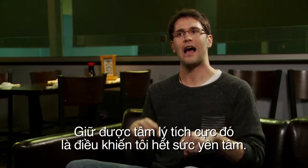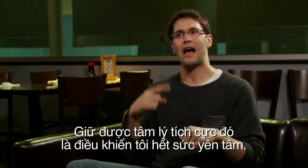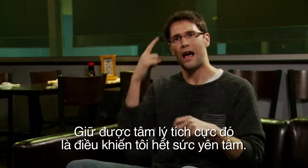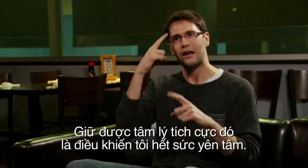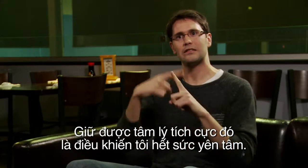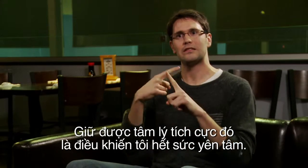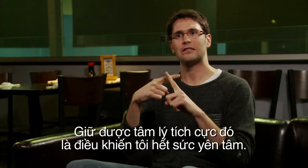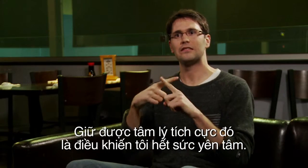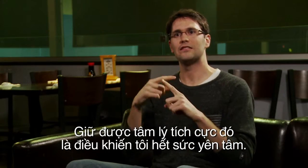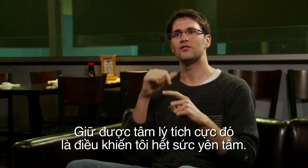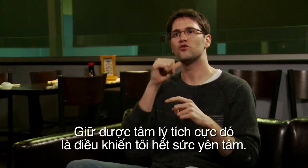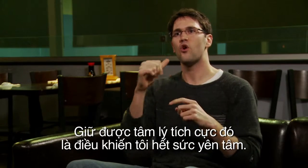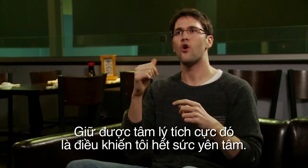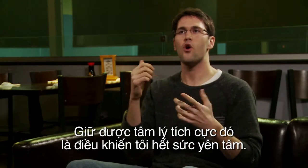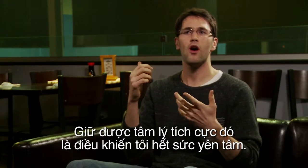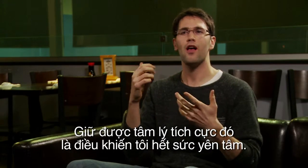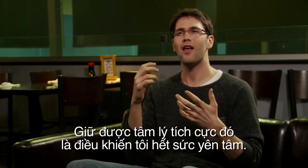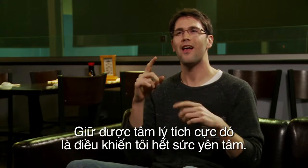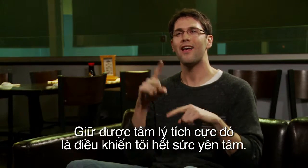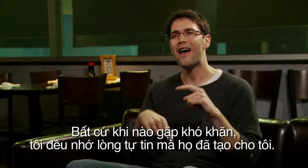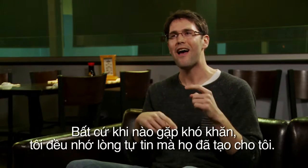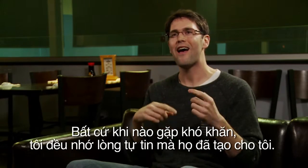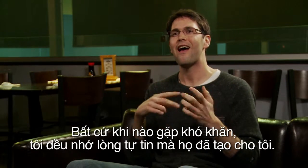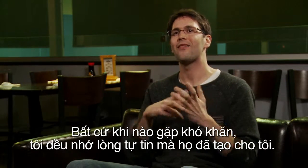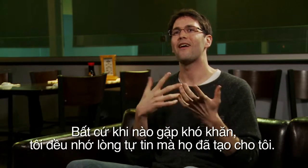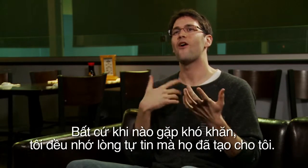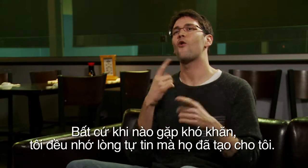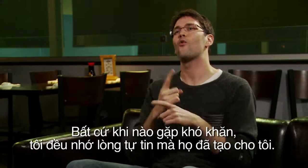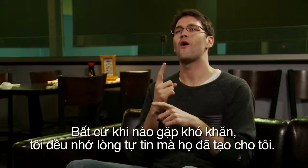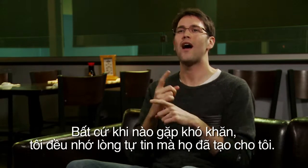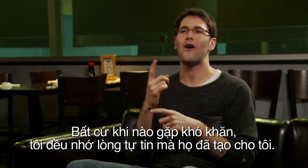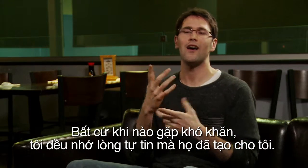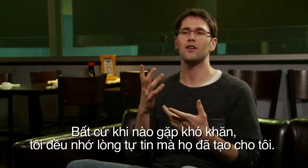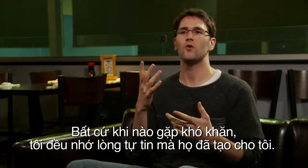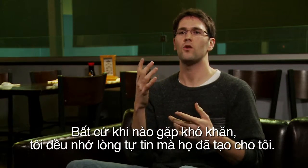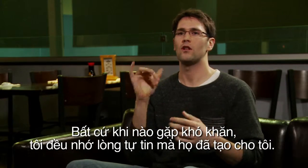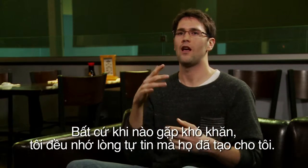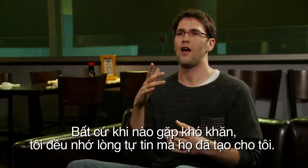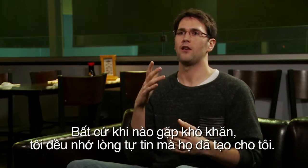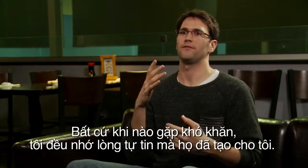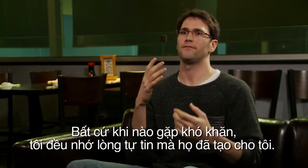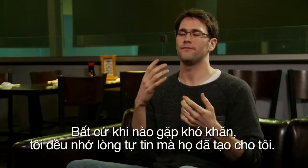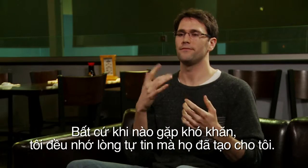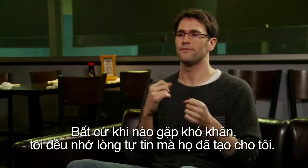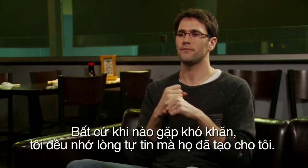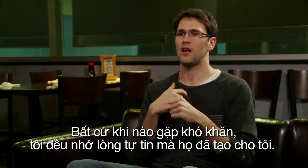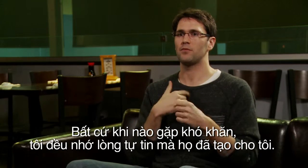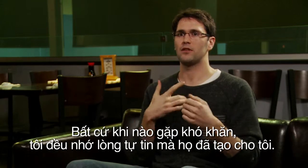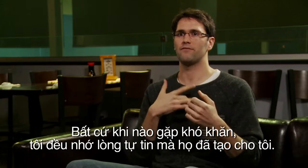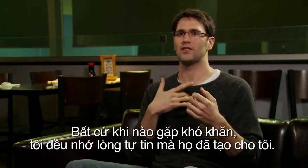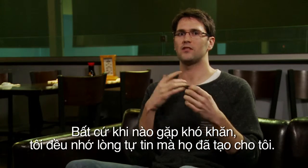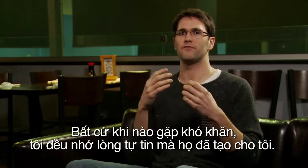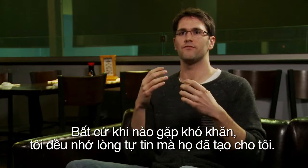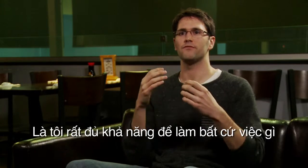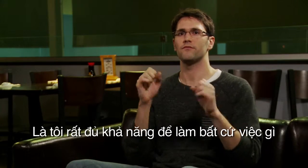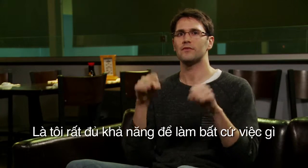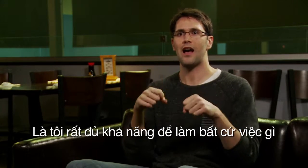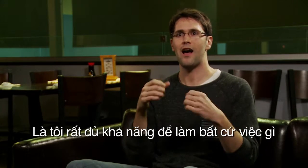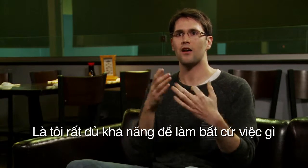keeping that positive mindset. Anytime I felt like I couldn't, I would remember that confidence that they gave me that I was very